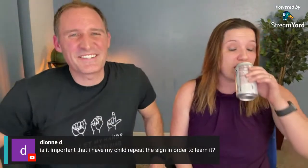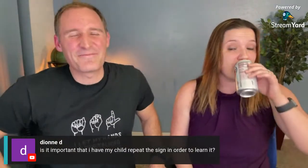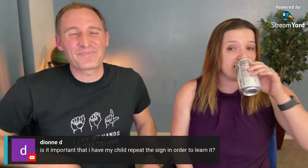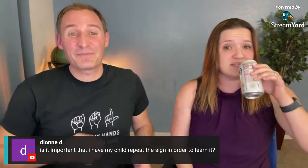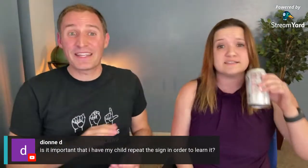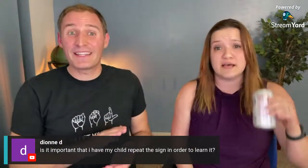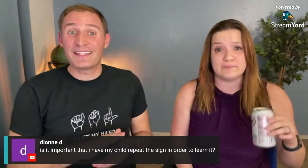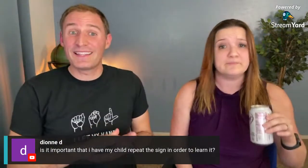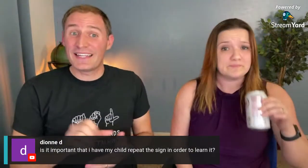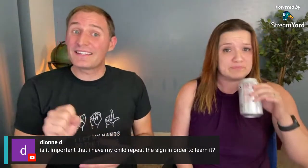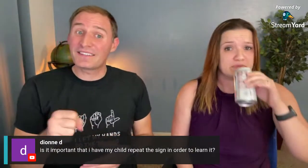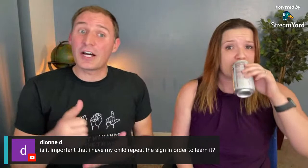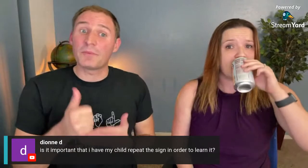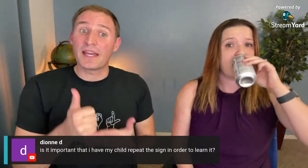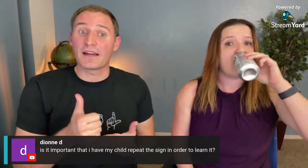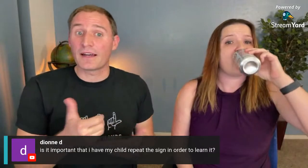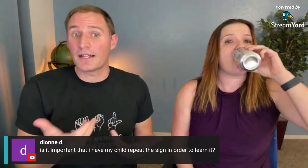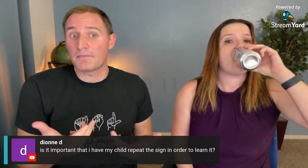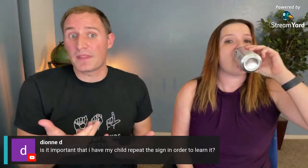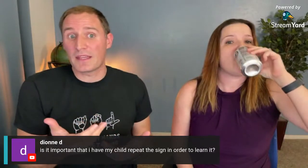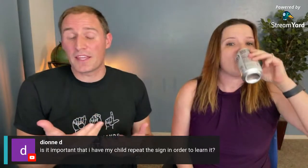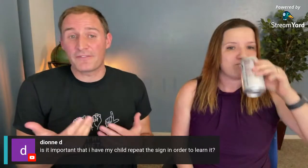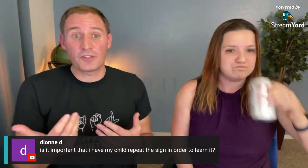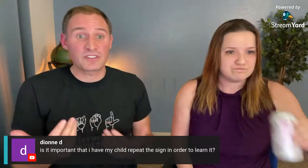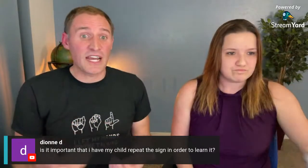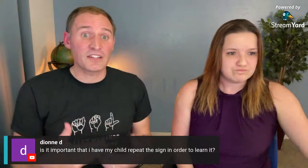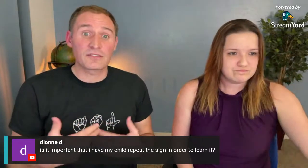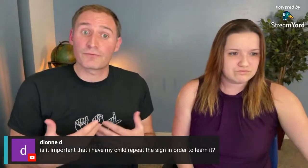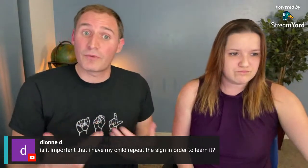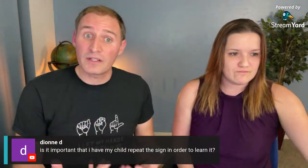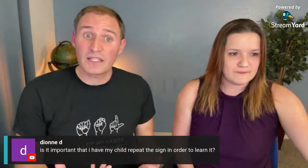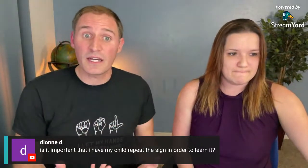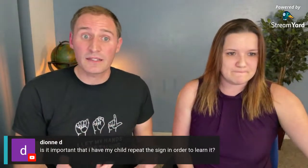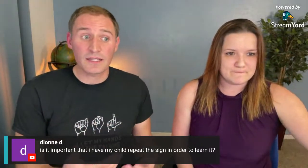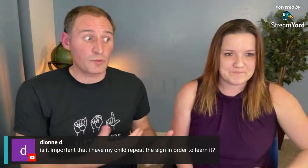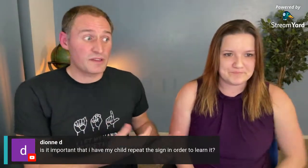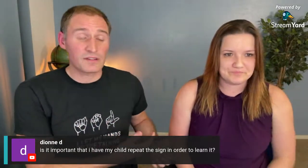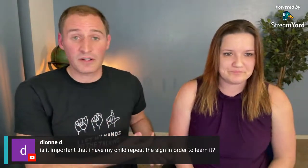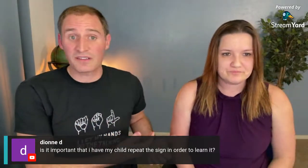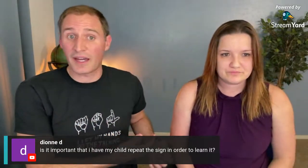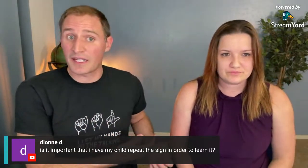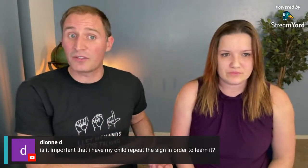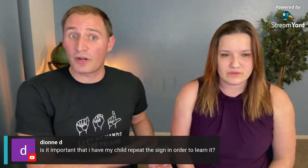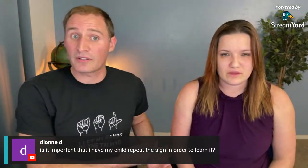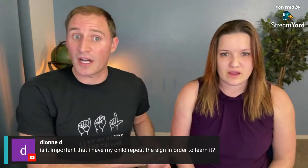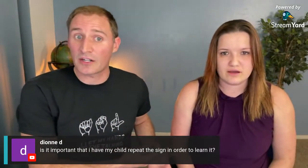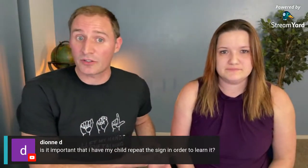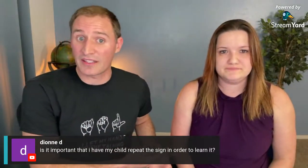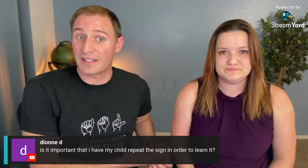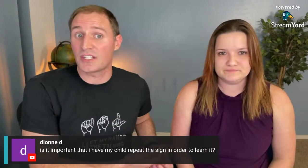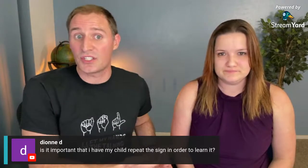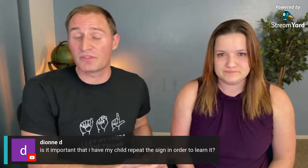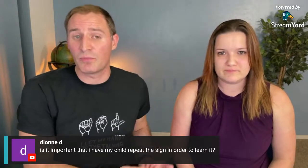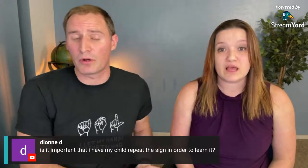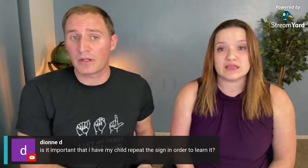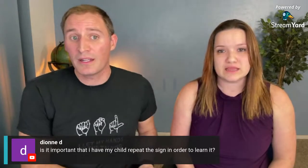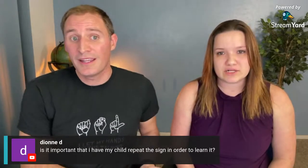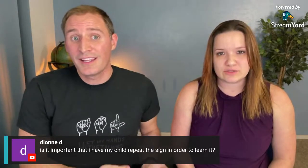But it does help. It does help, yeah. If your child is really young, we started signing to our daughter the day she was born. Literally